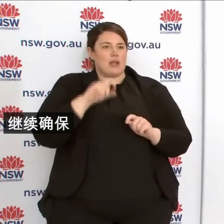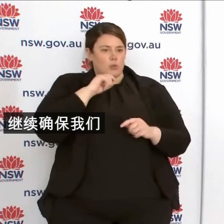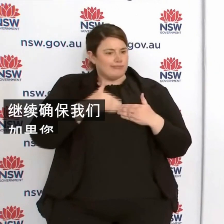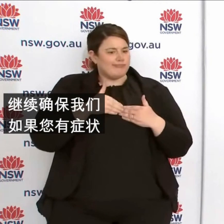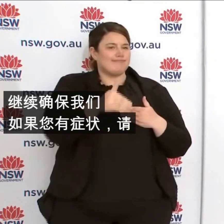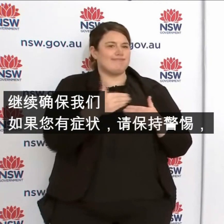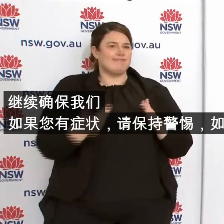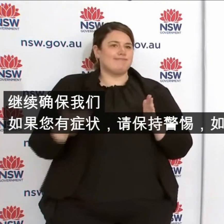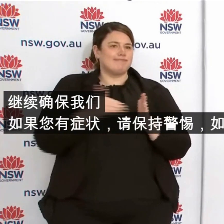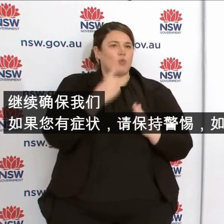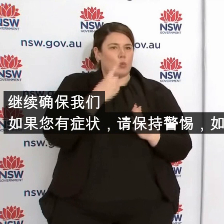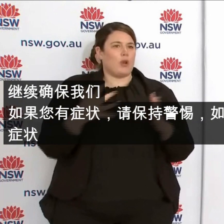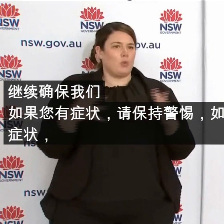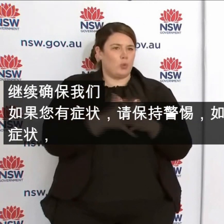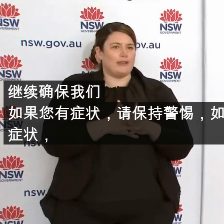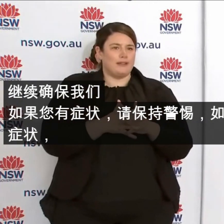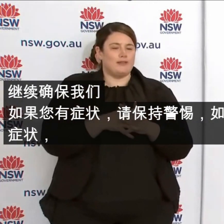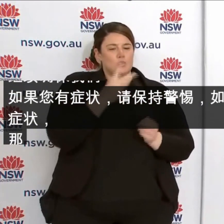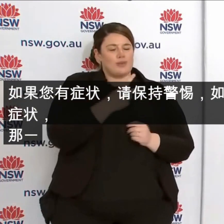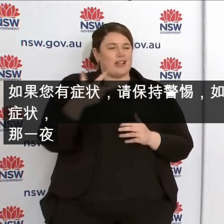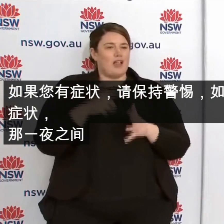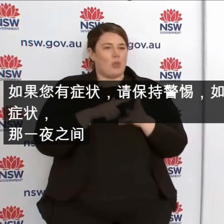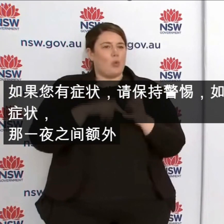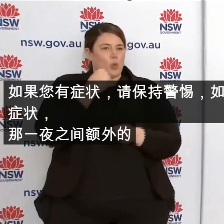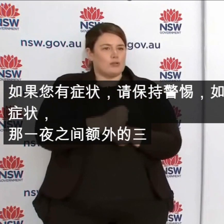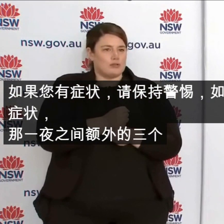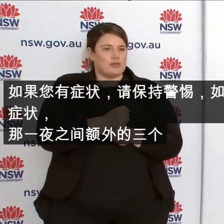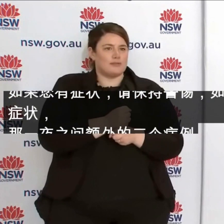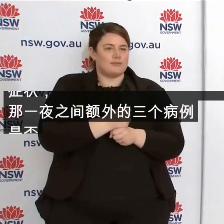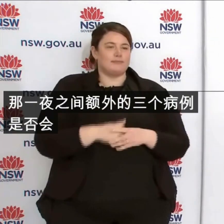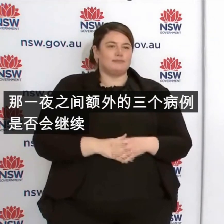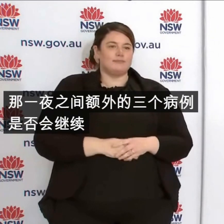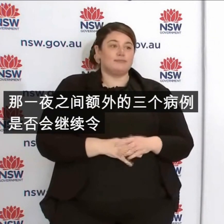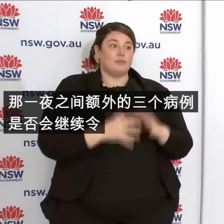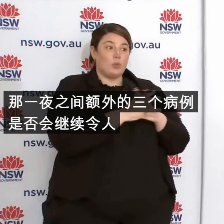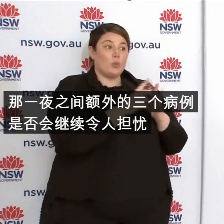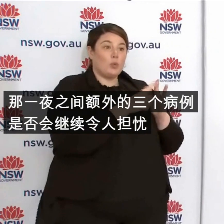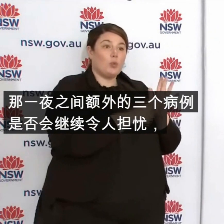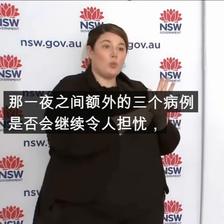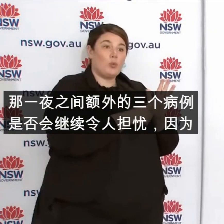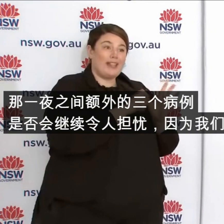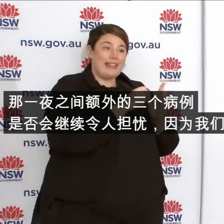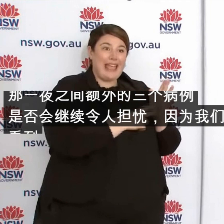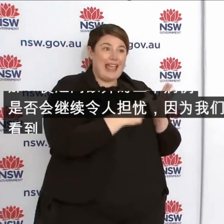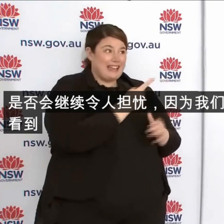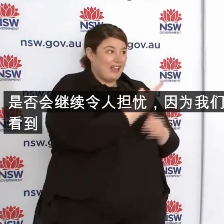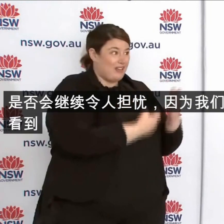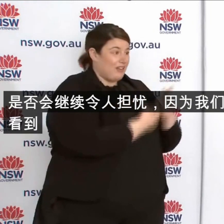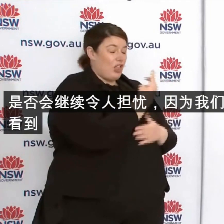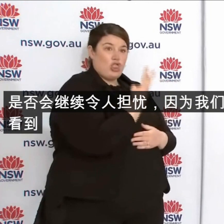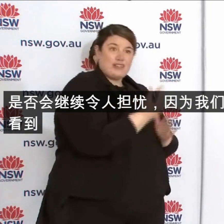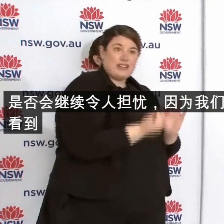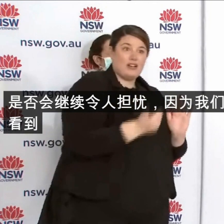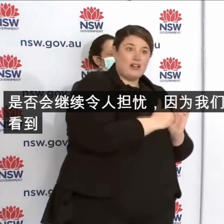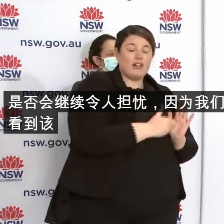vigilant, to get out and get tested if you have symptoms. Those extra 3 cases overnight in Wilcannia continue to be worrying as we see an